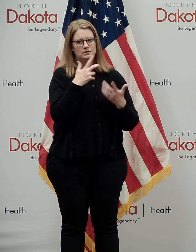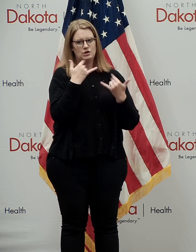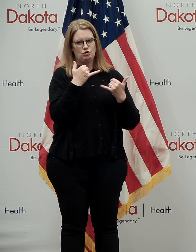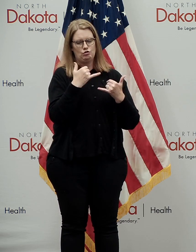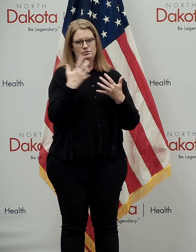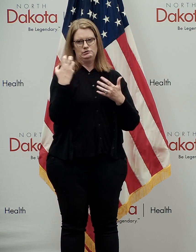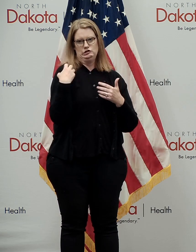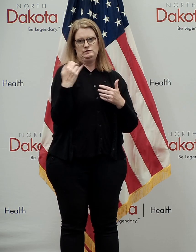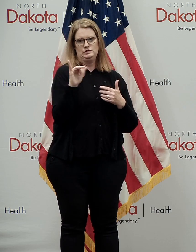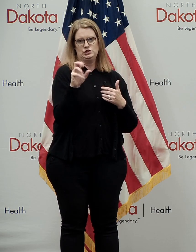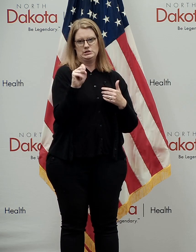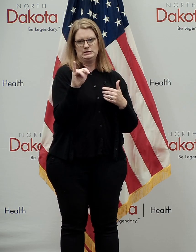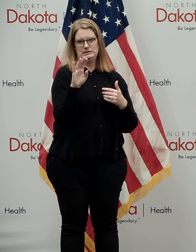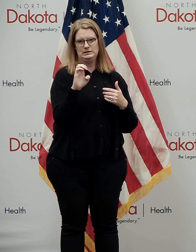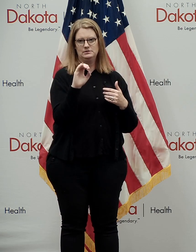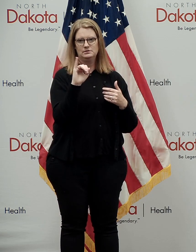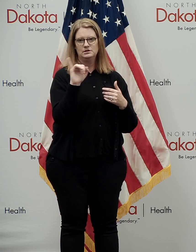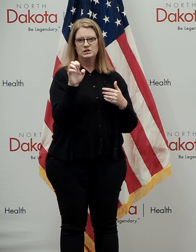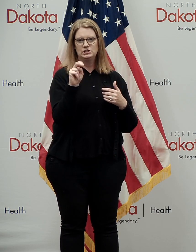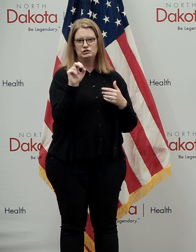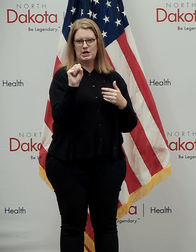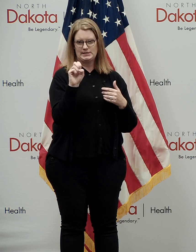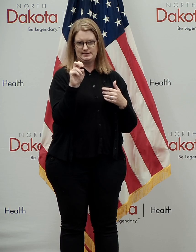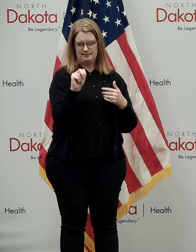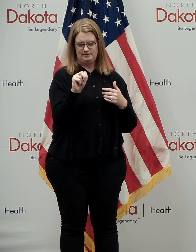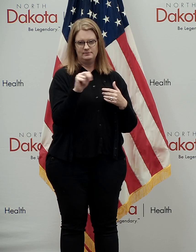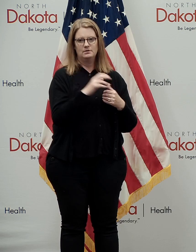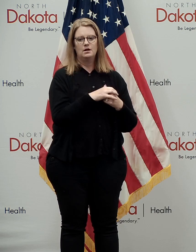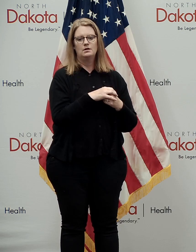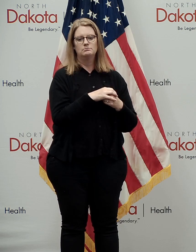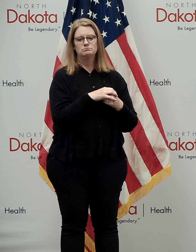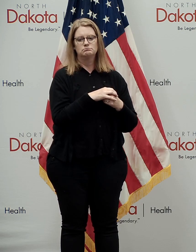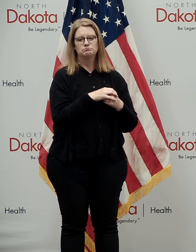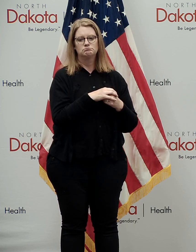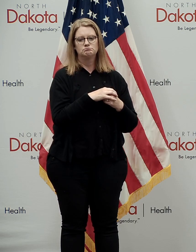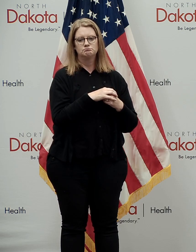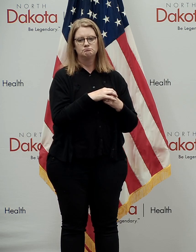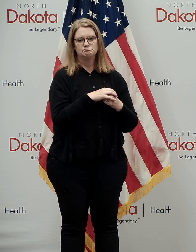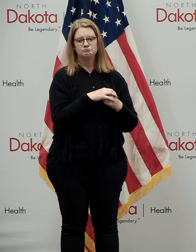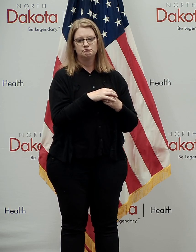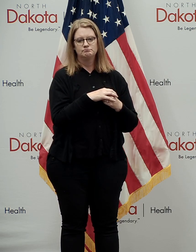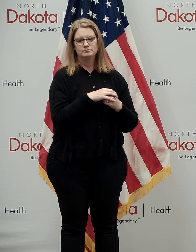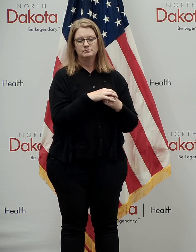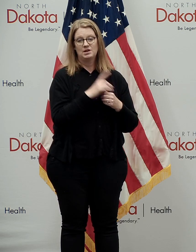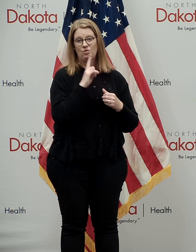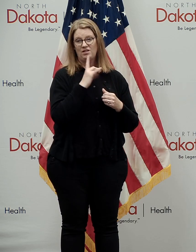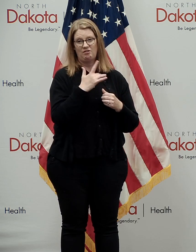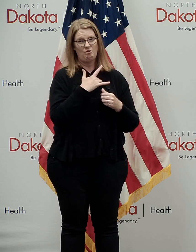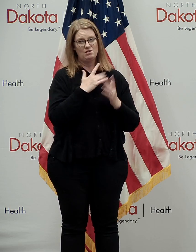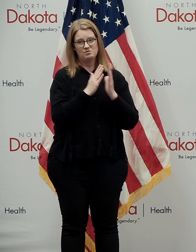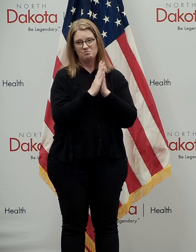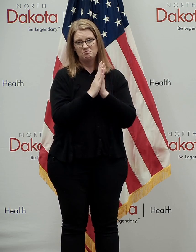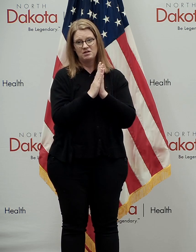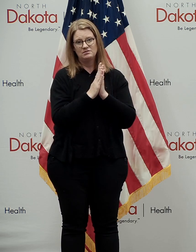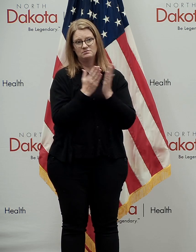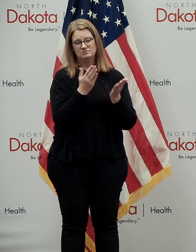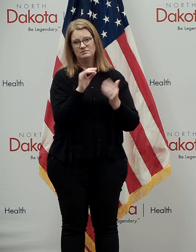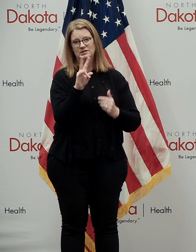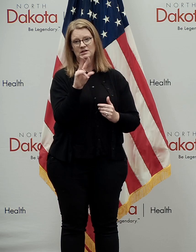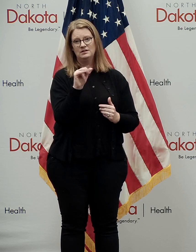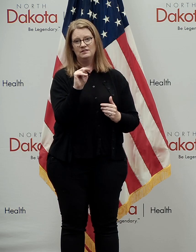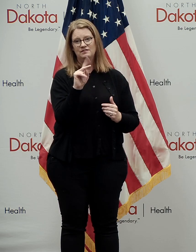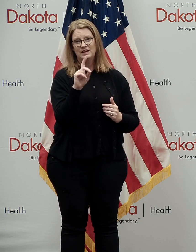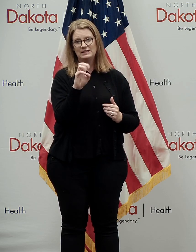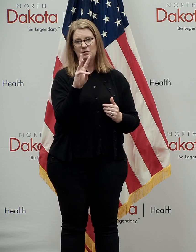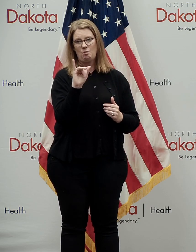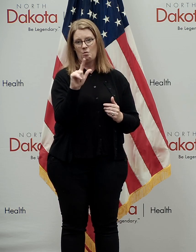current Chief Justice Jensen, but I would say that again, our hearts and prayers go out to him for a full and